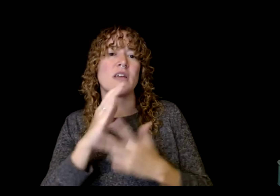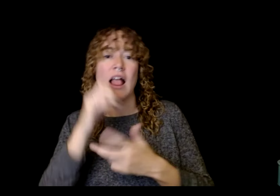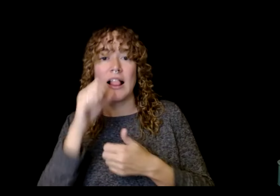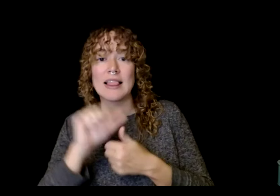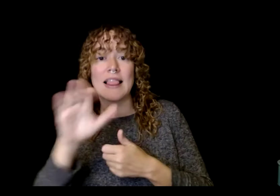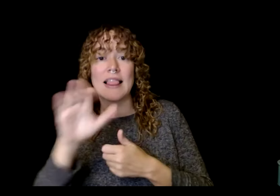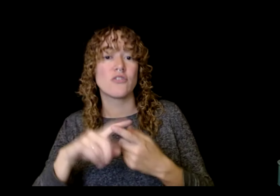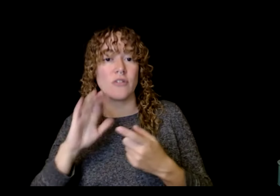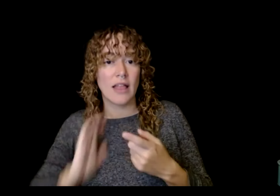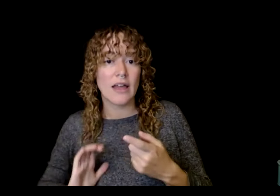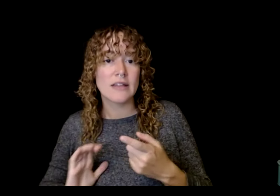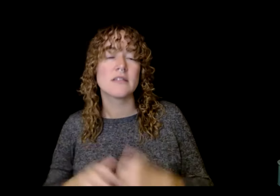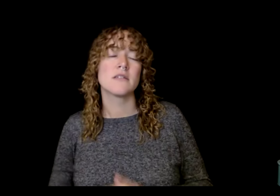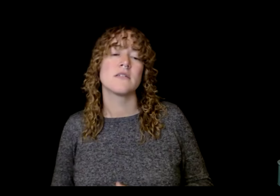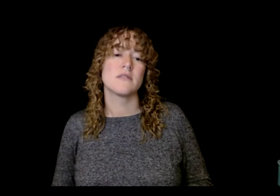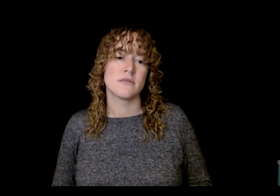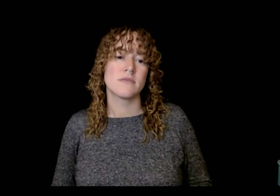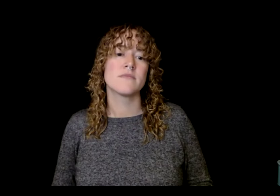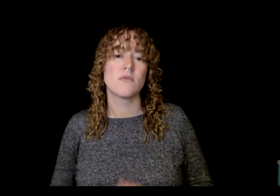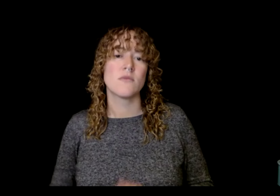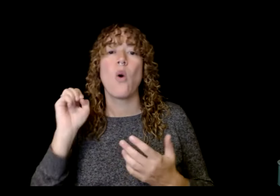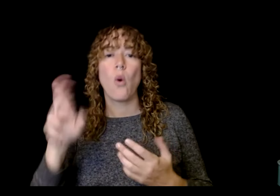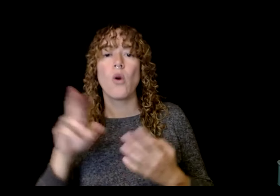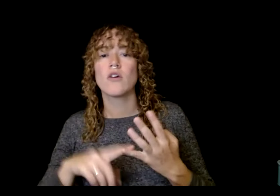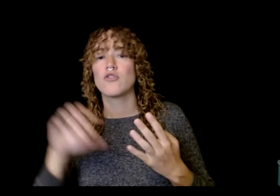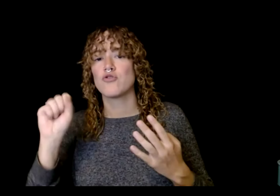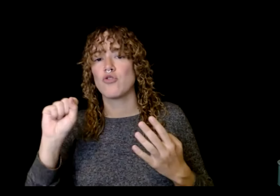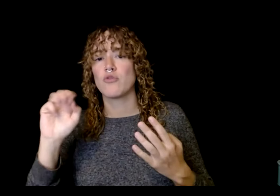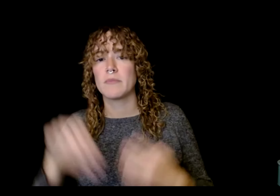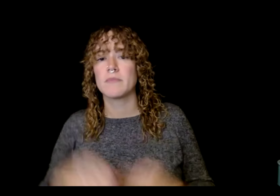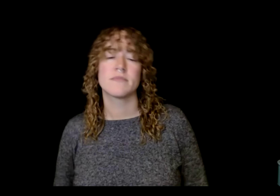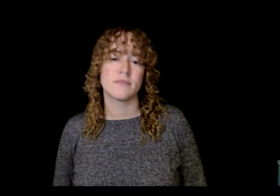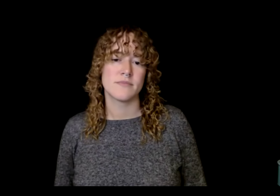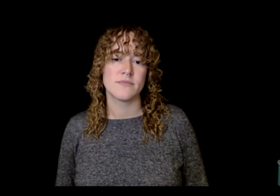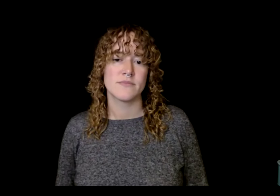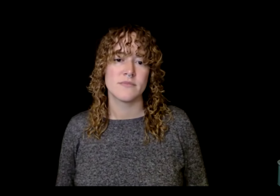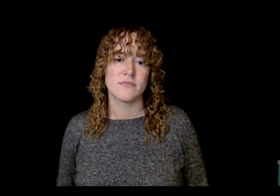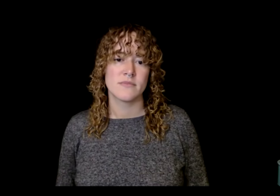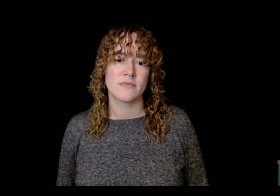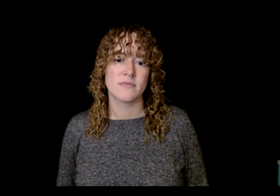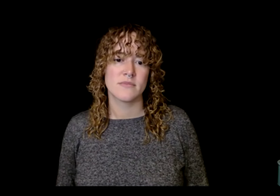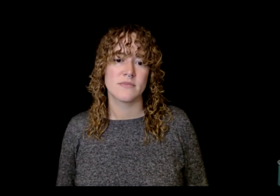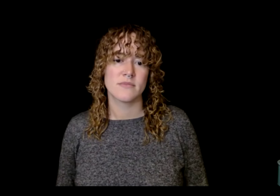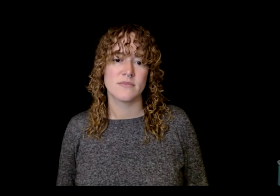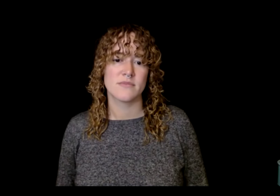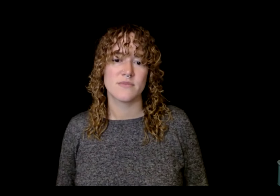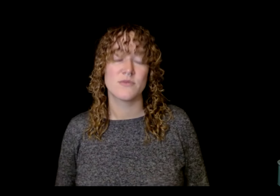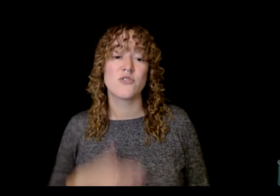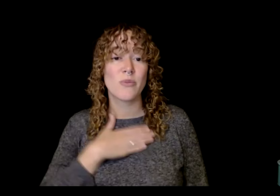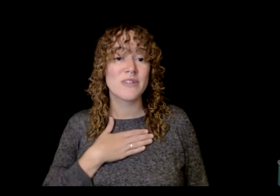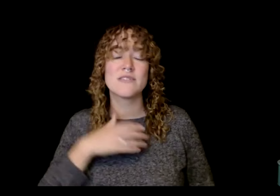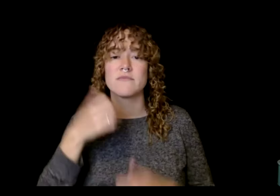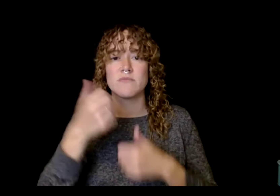our clients, or through our social media channels. So please remember to stay tuned and